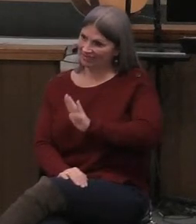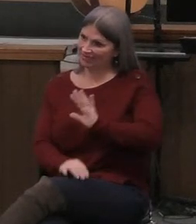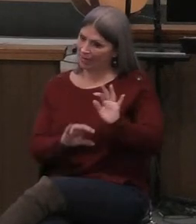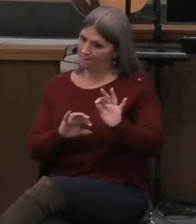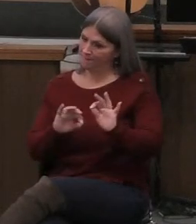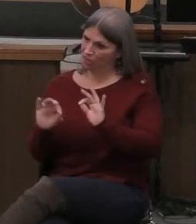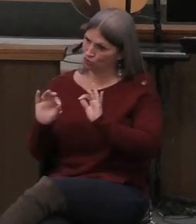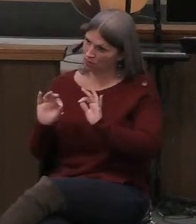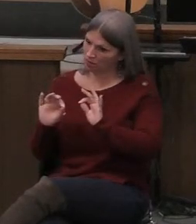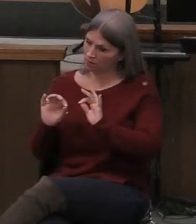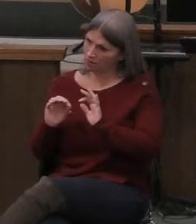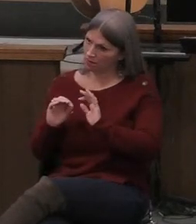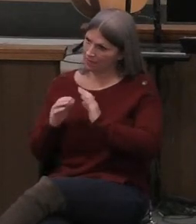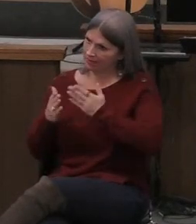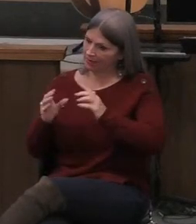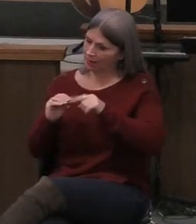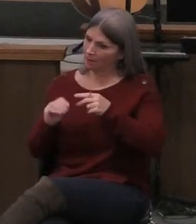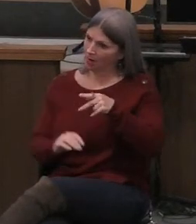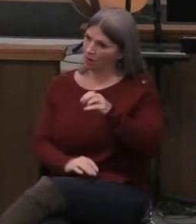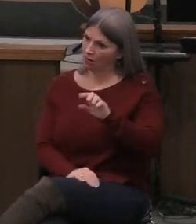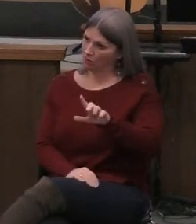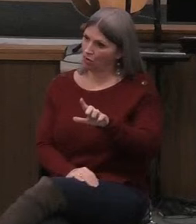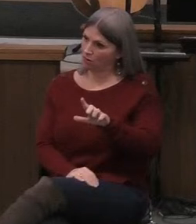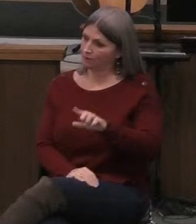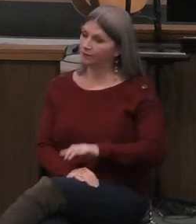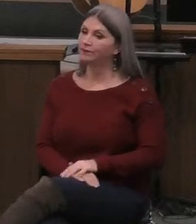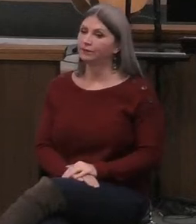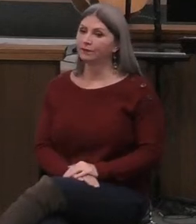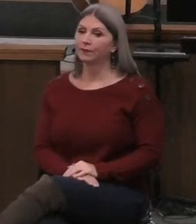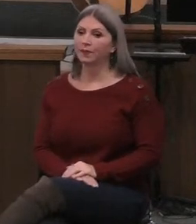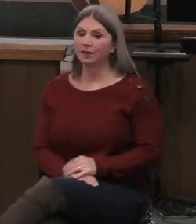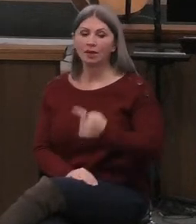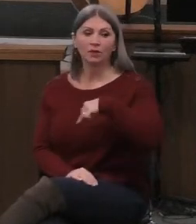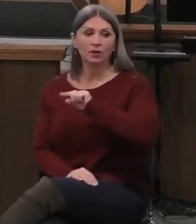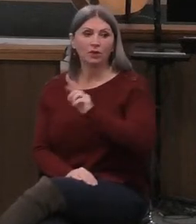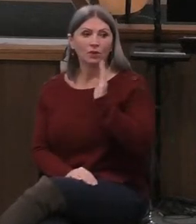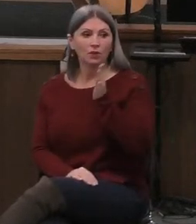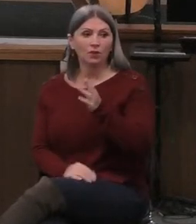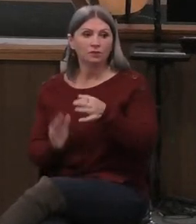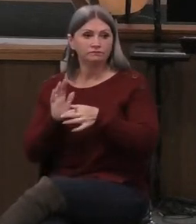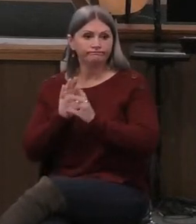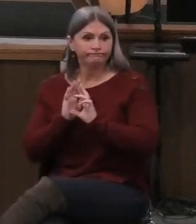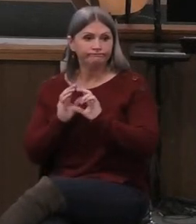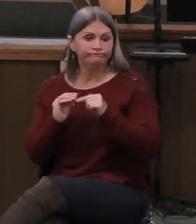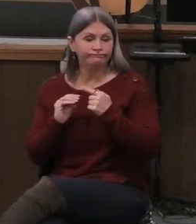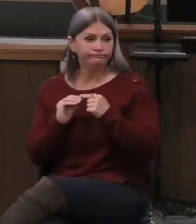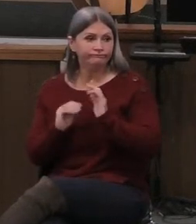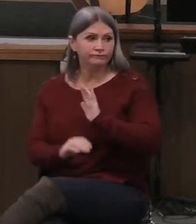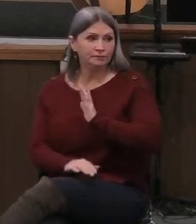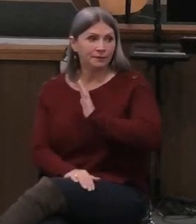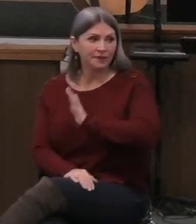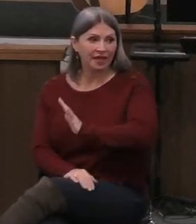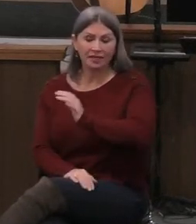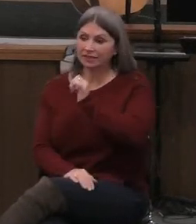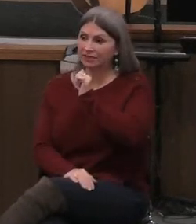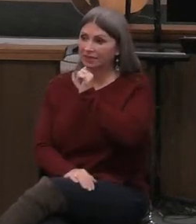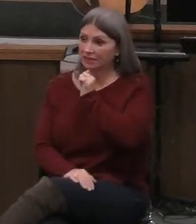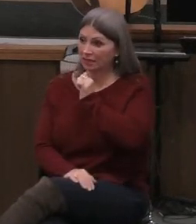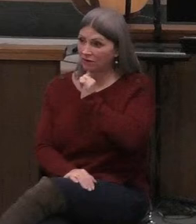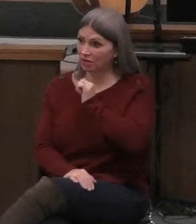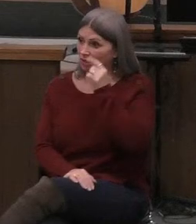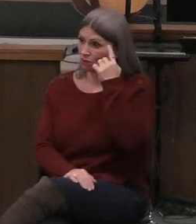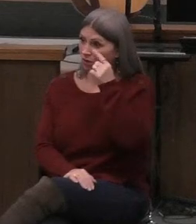and some of the things about Paul. So we're going to look at his suffering for the